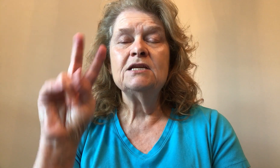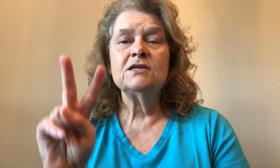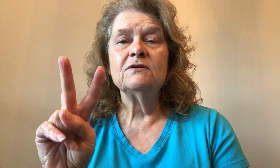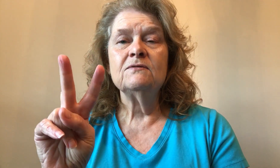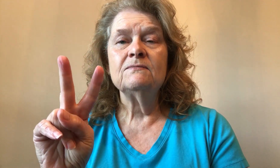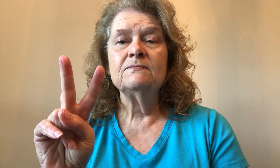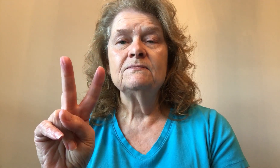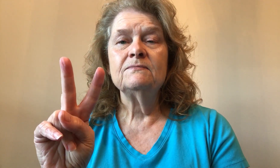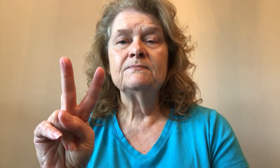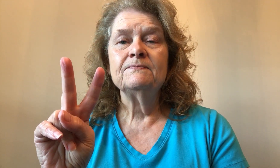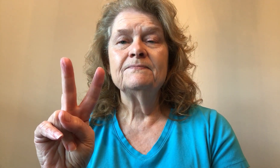1,982.